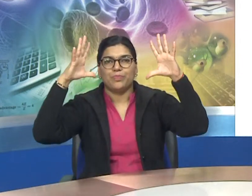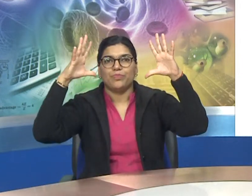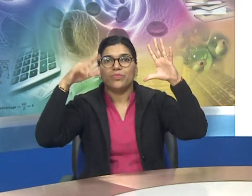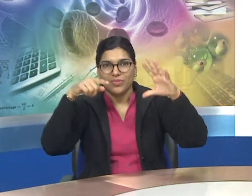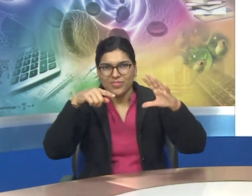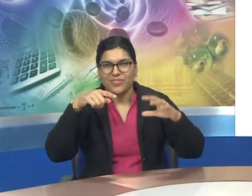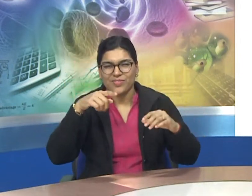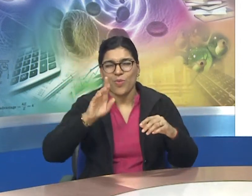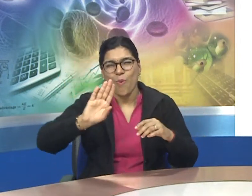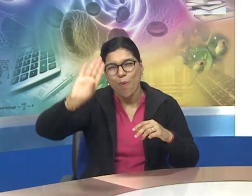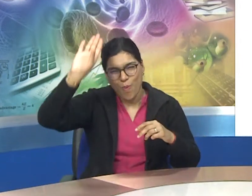Generator.